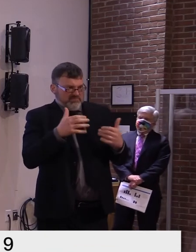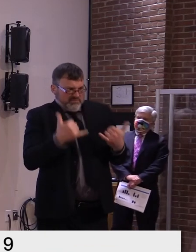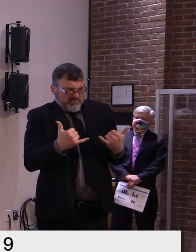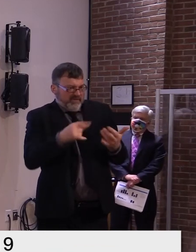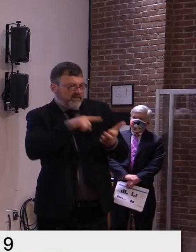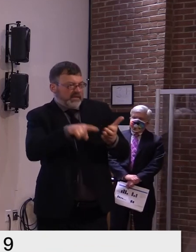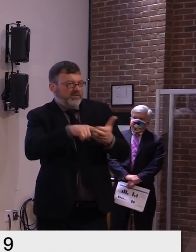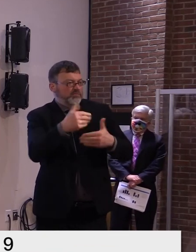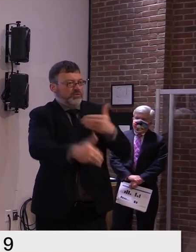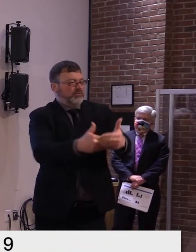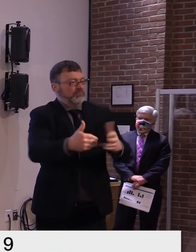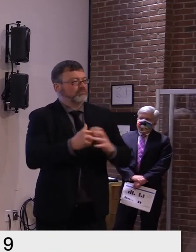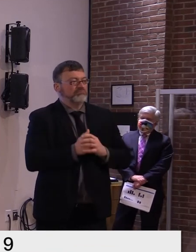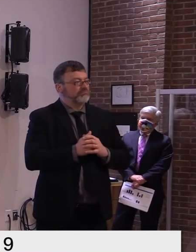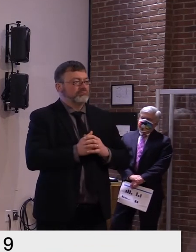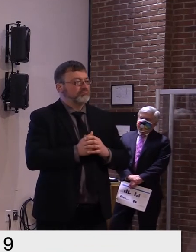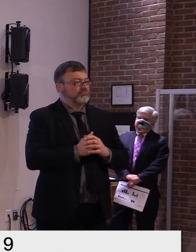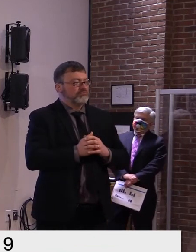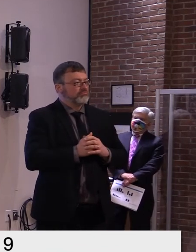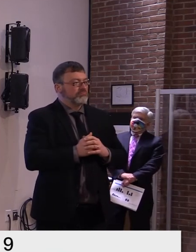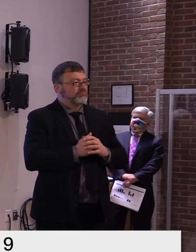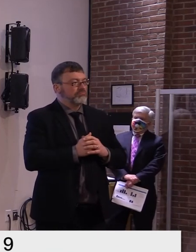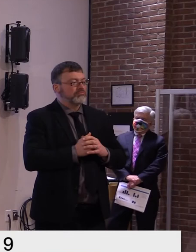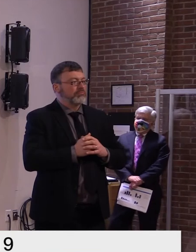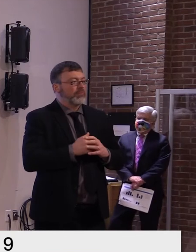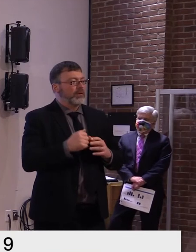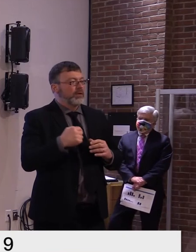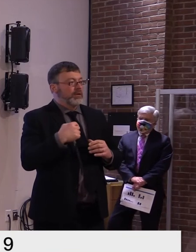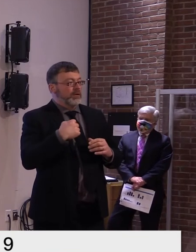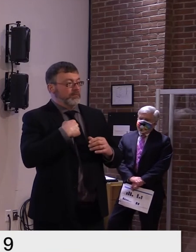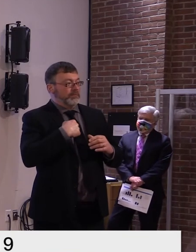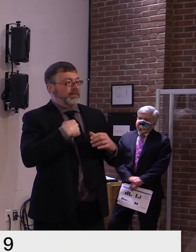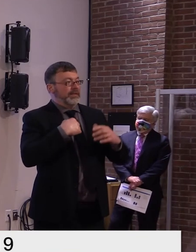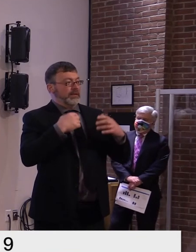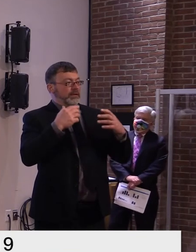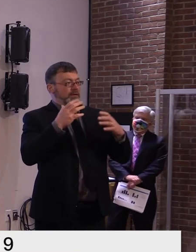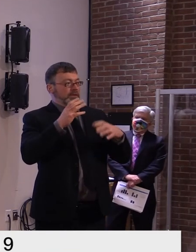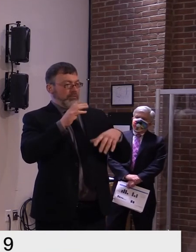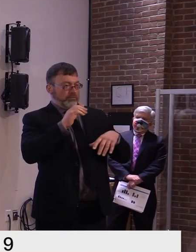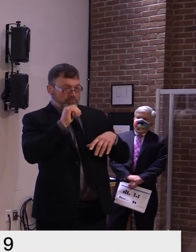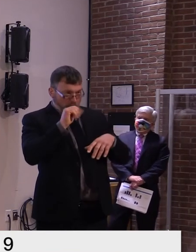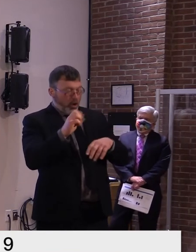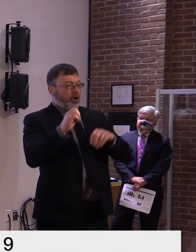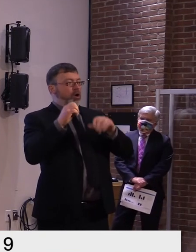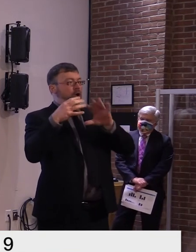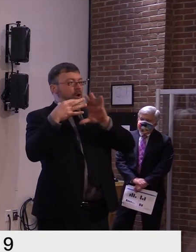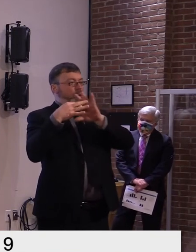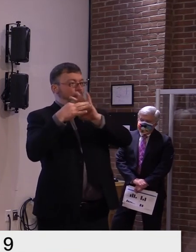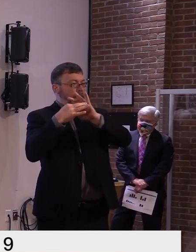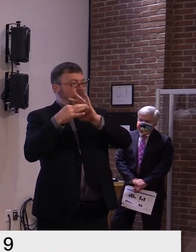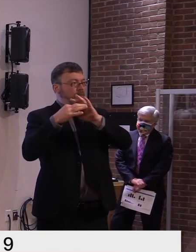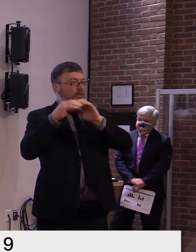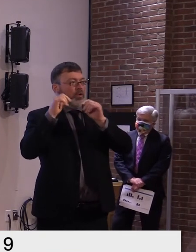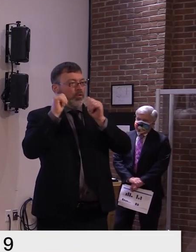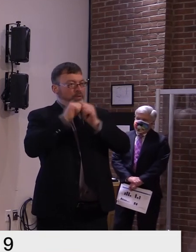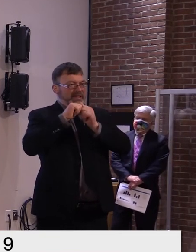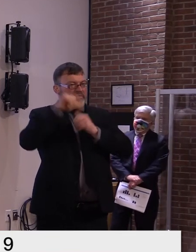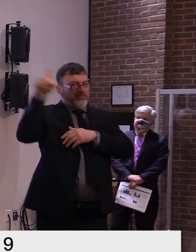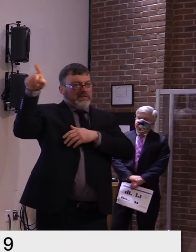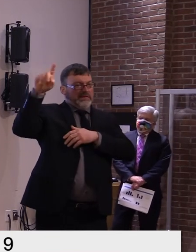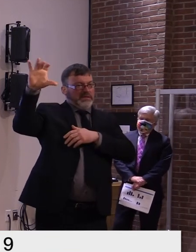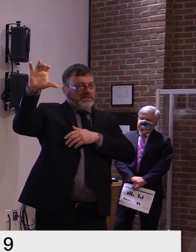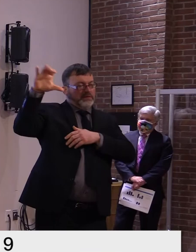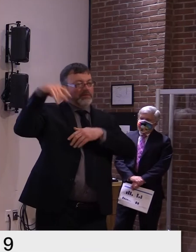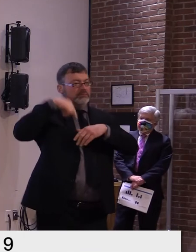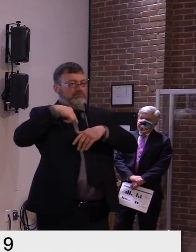Vermont are actively cooperating with federal authorities as they explore all avenues and all